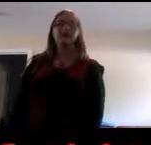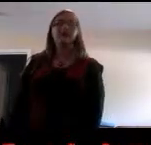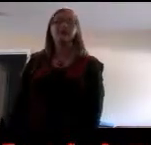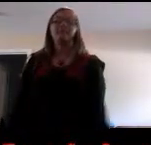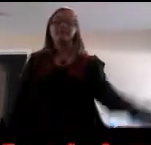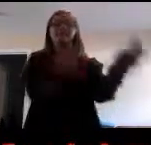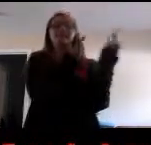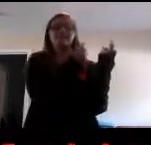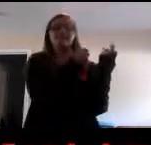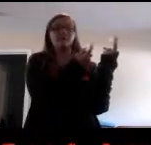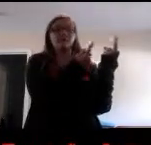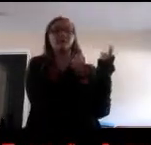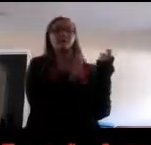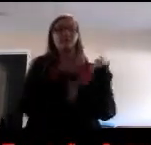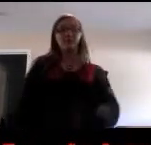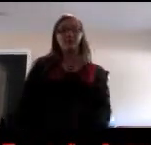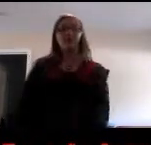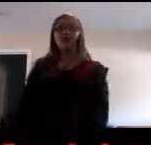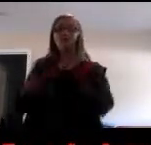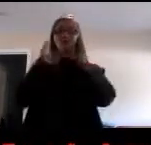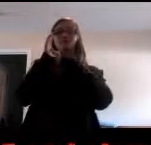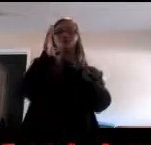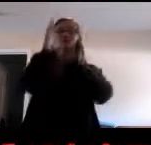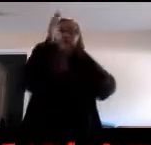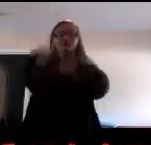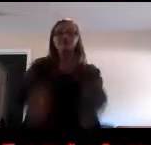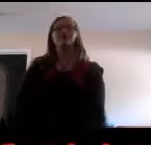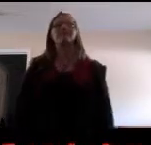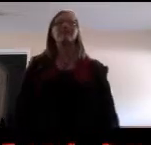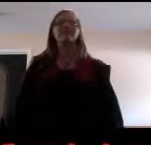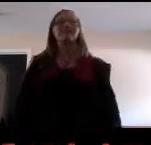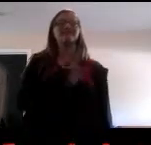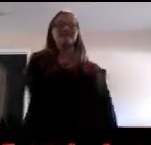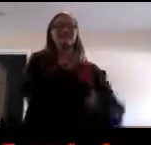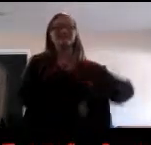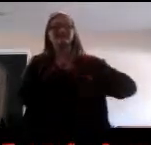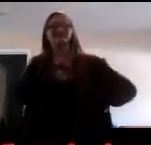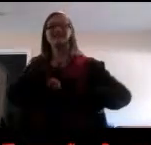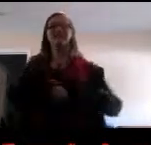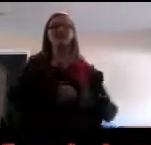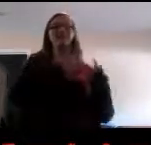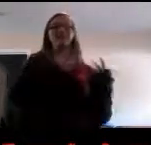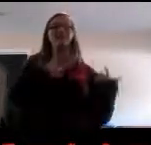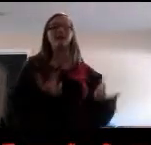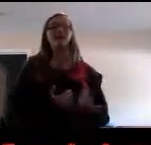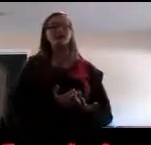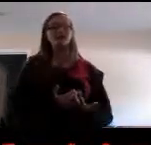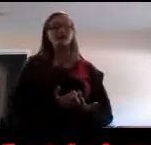But it takes someone to come around to show you how She's a tear in my heart,